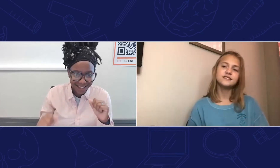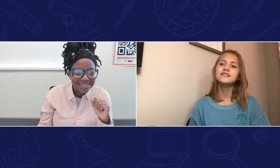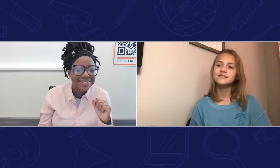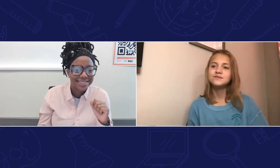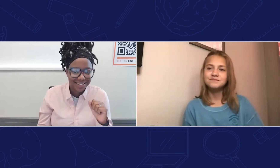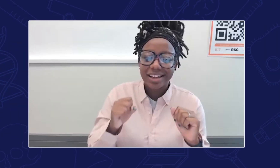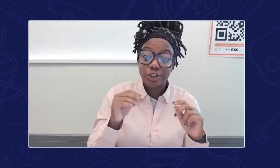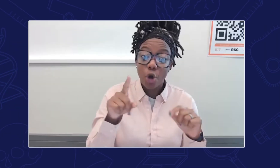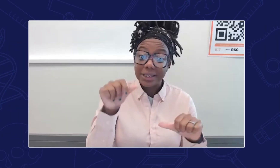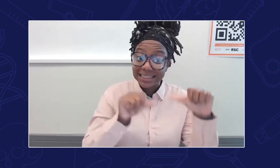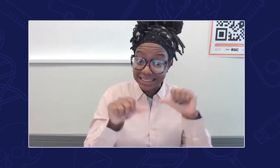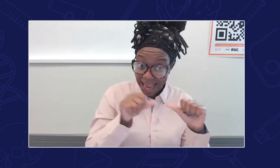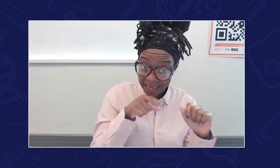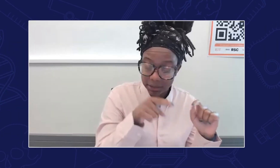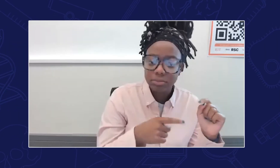science?